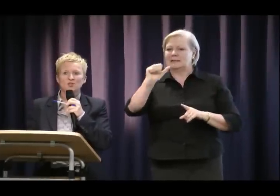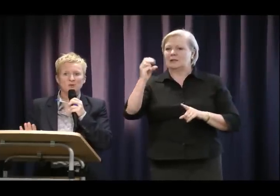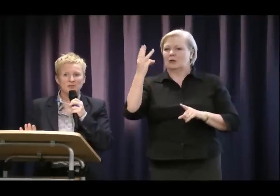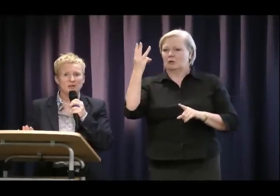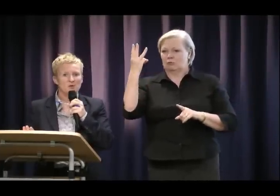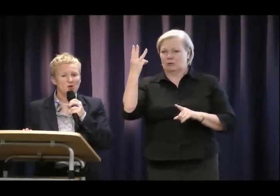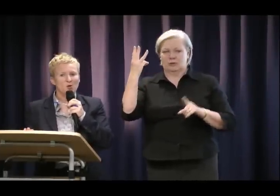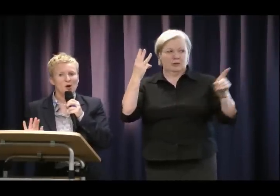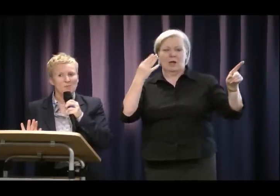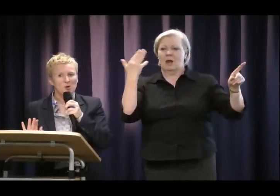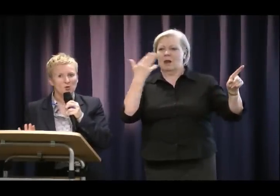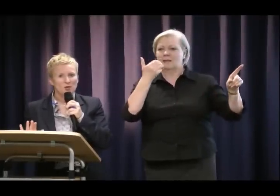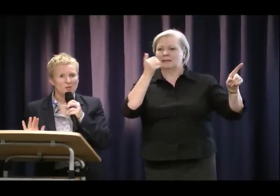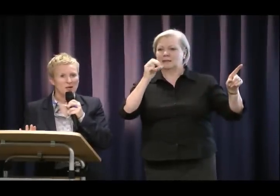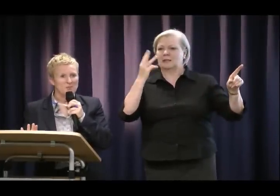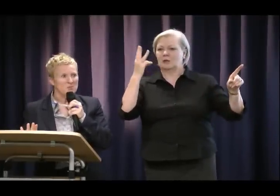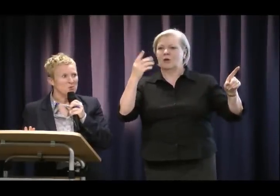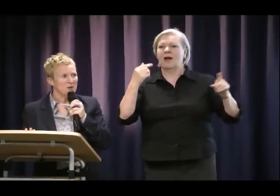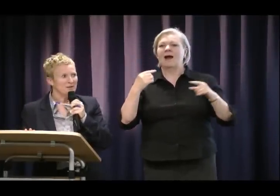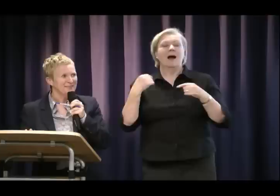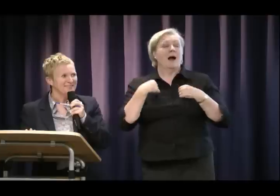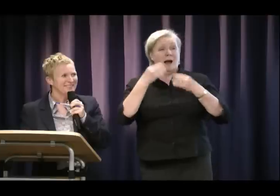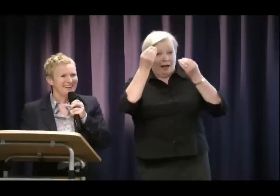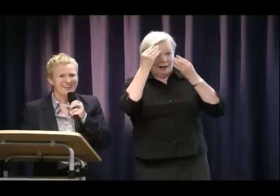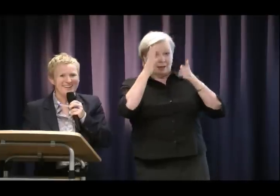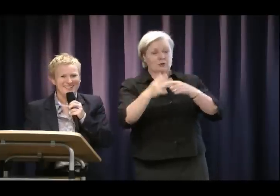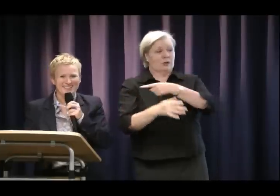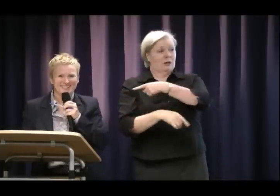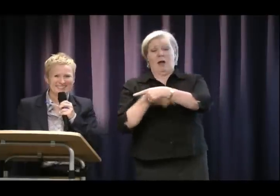1963. I just wanted to let everyone know I'm not a baby boomer.